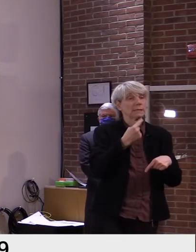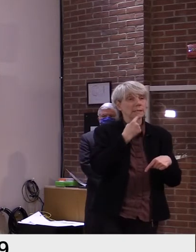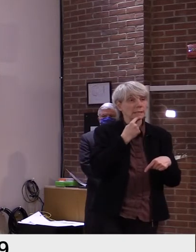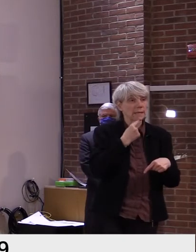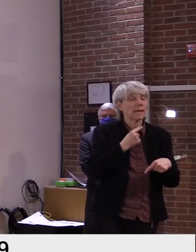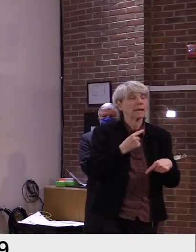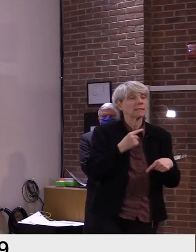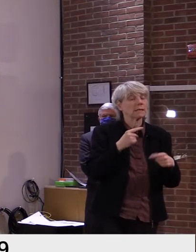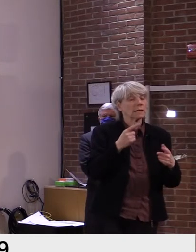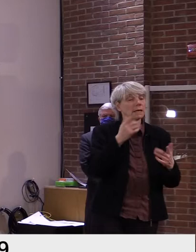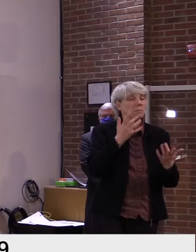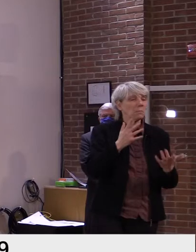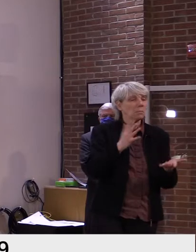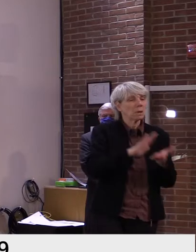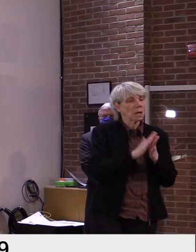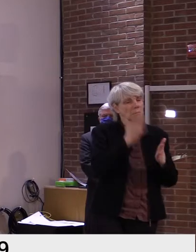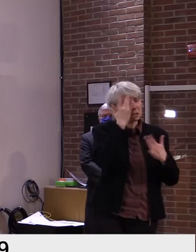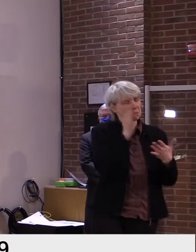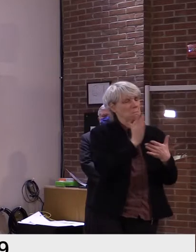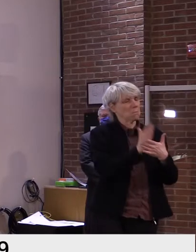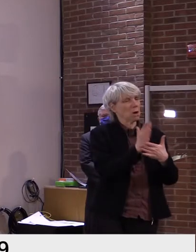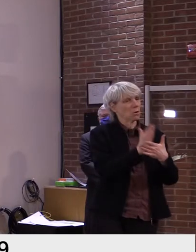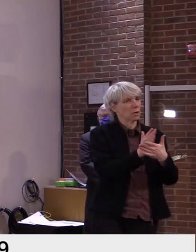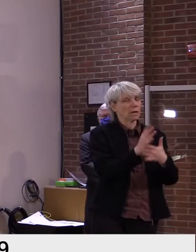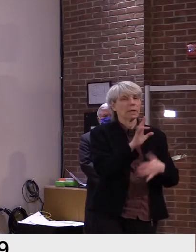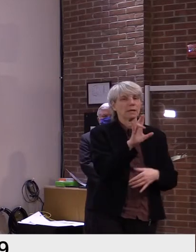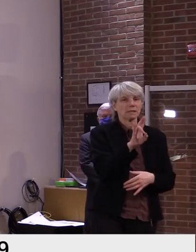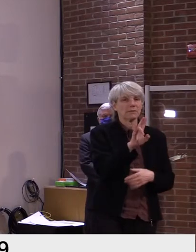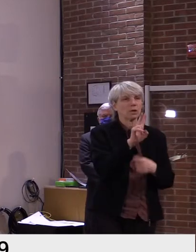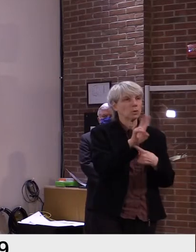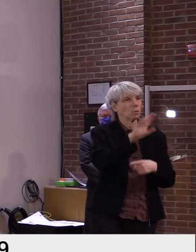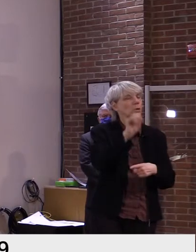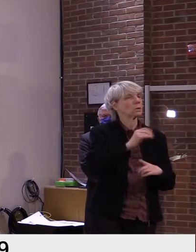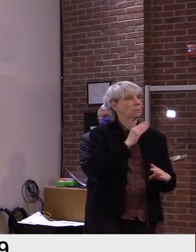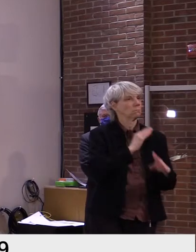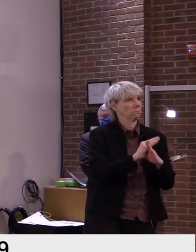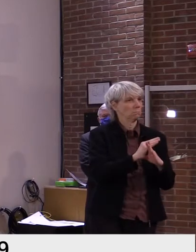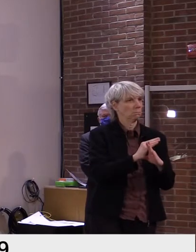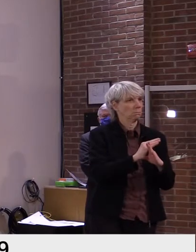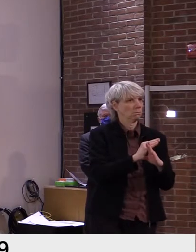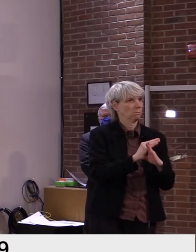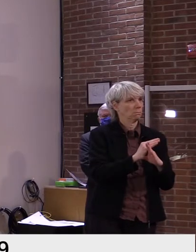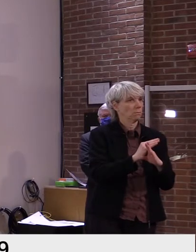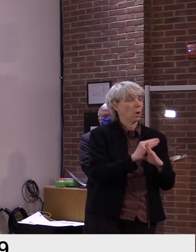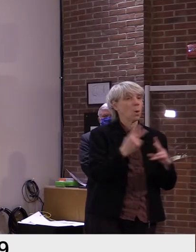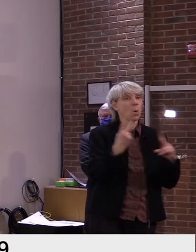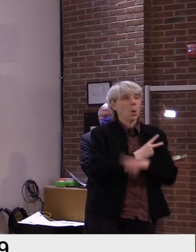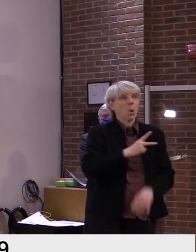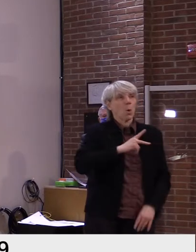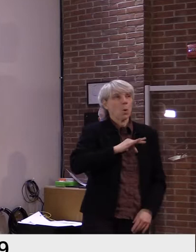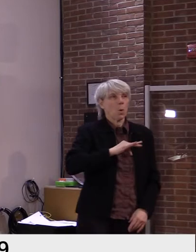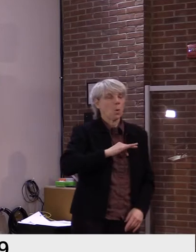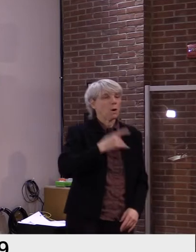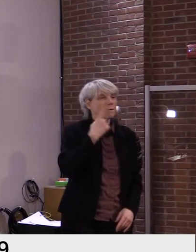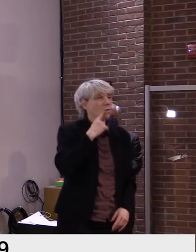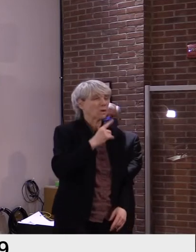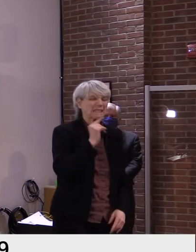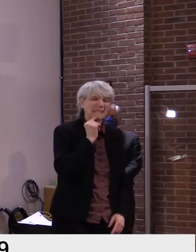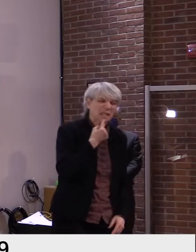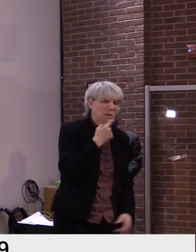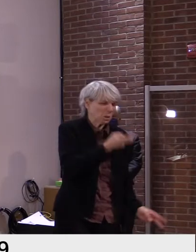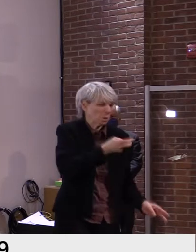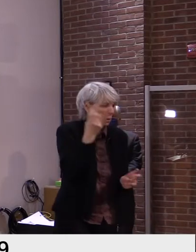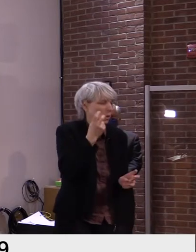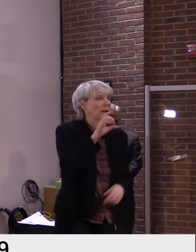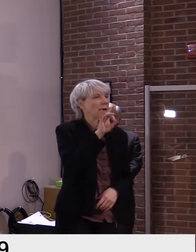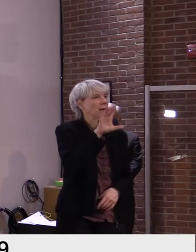against moderate illness and was especially protective against severe COVID-19 with an 85%